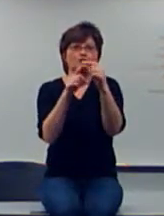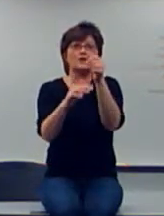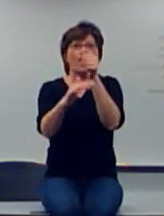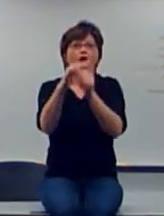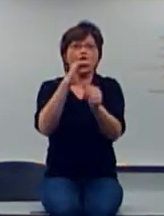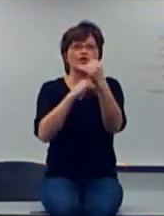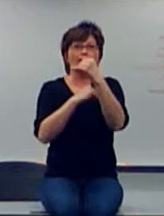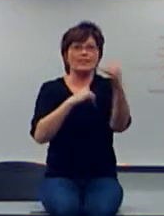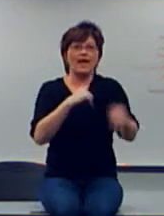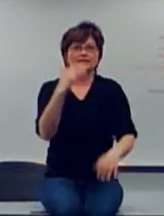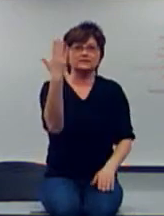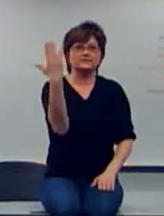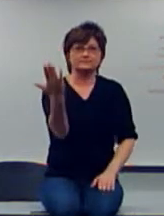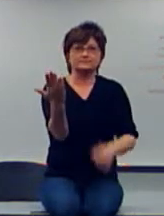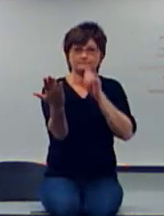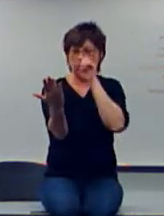So there's about 50 words underlined.